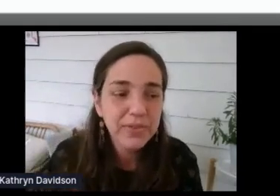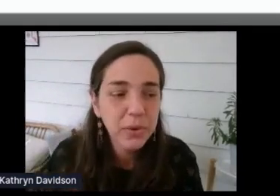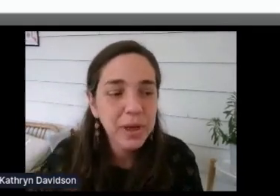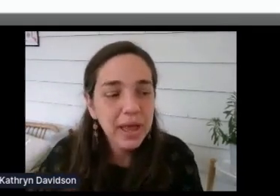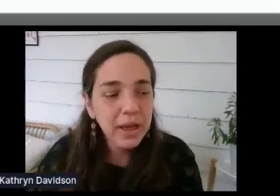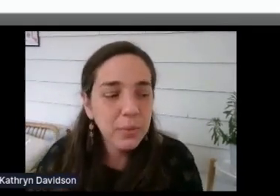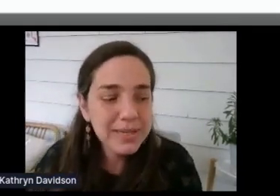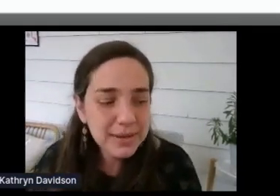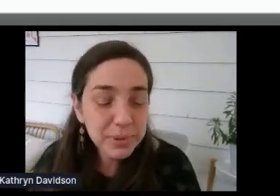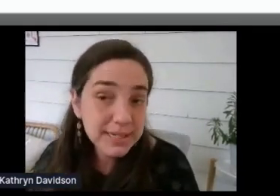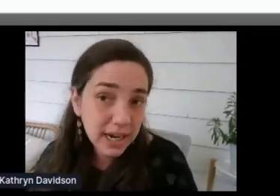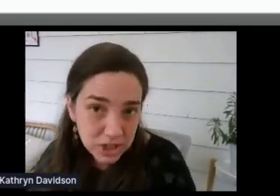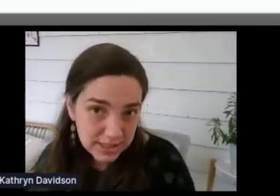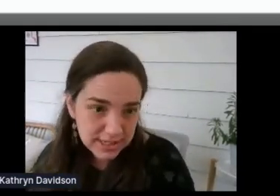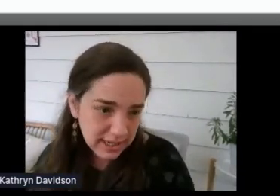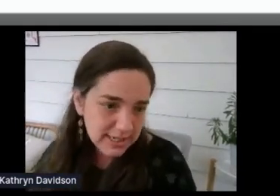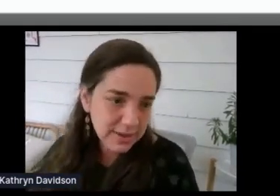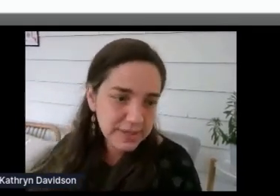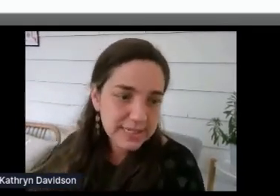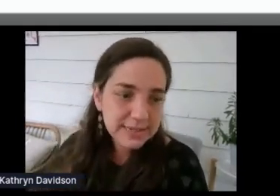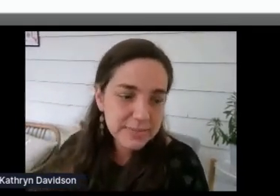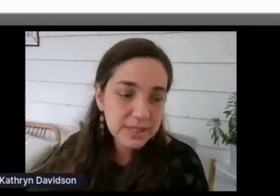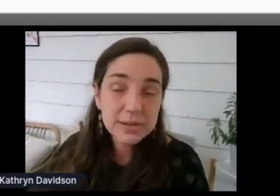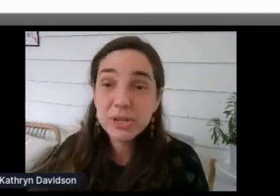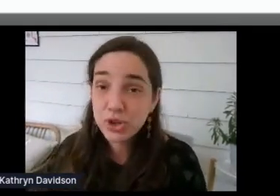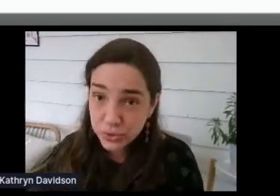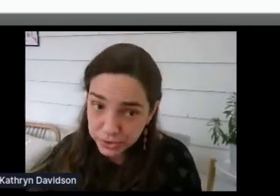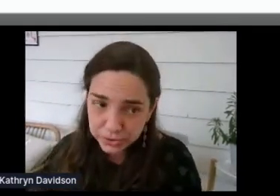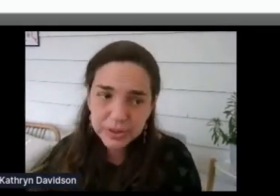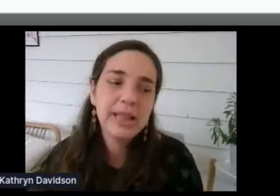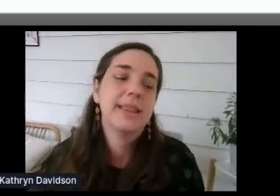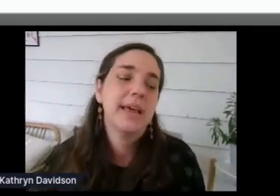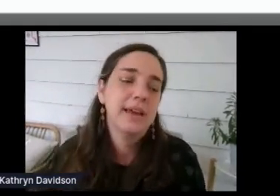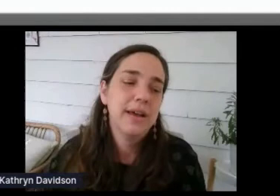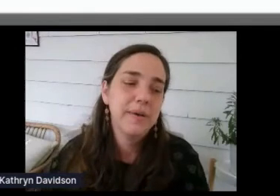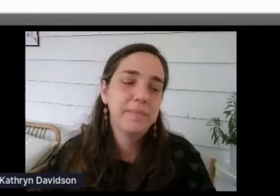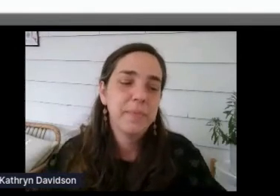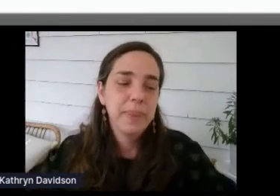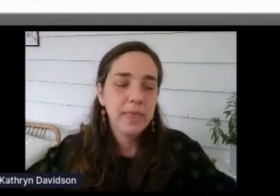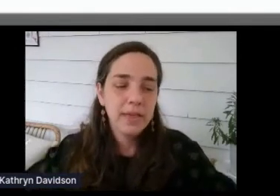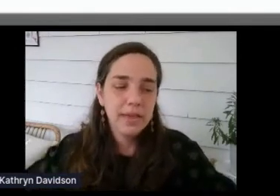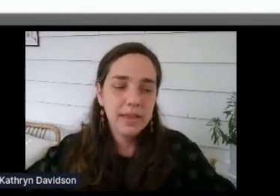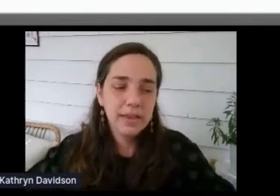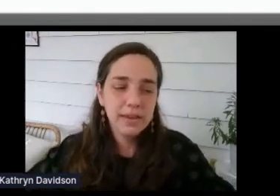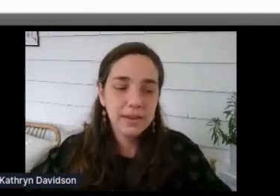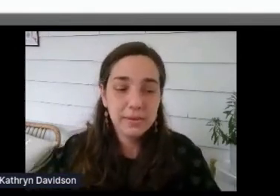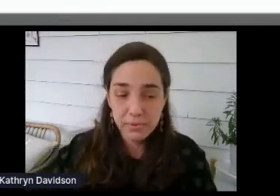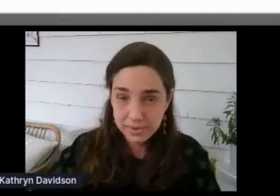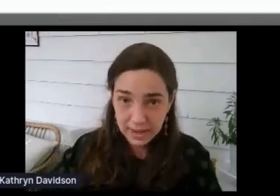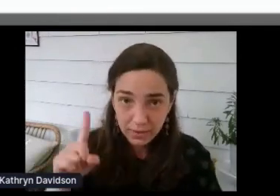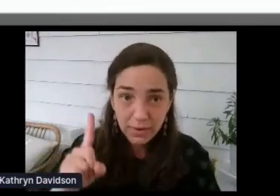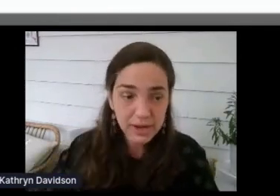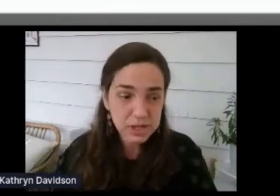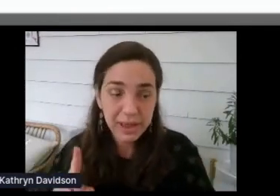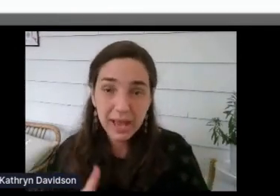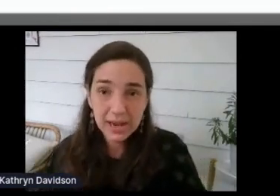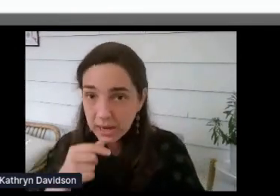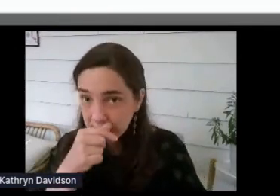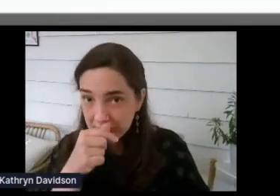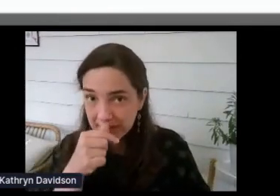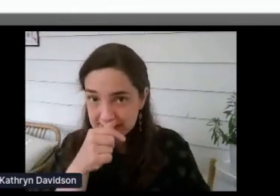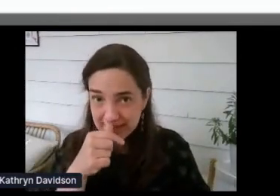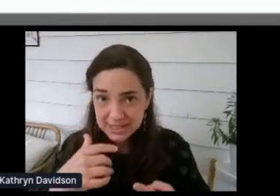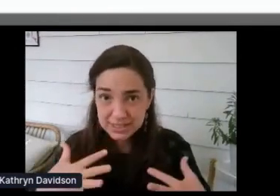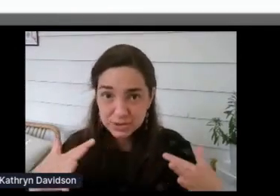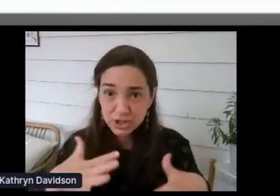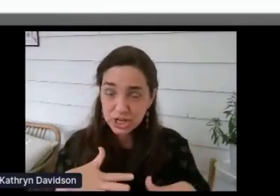way? And so we did production studies in which it seems to be true that in both Nicaragua, Japan, and in